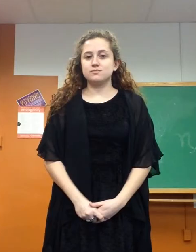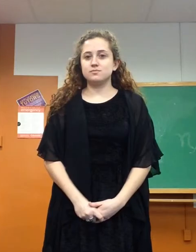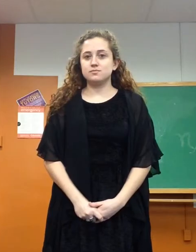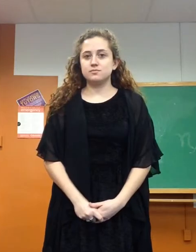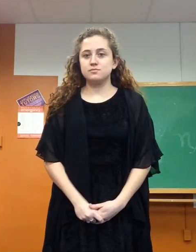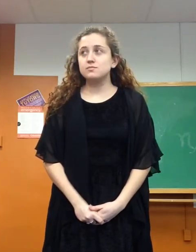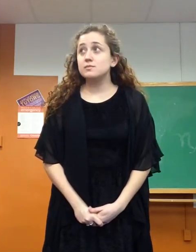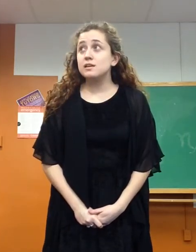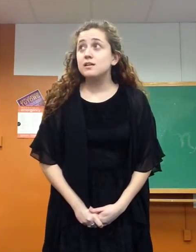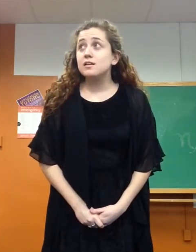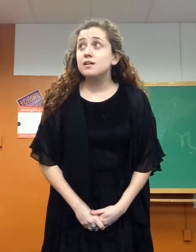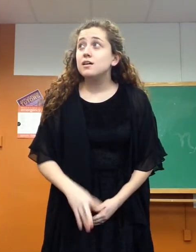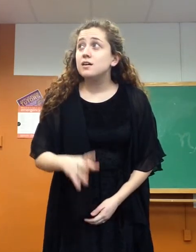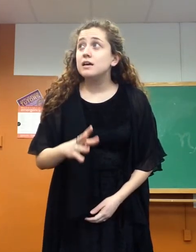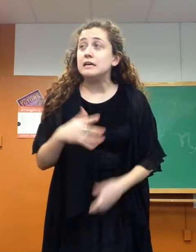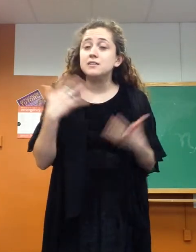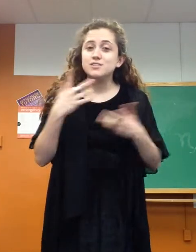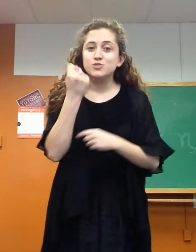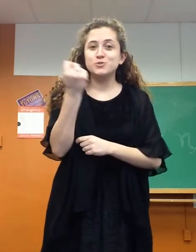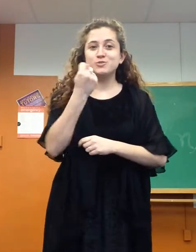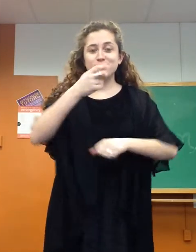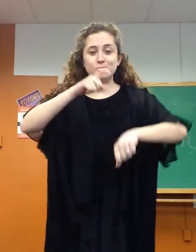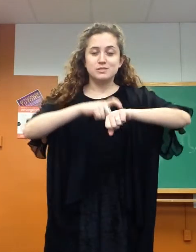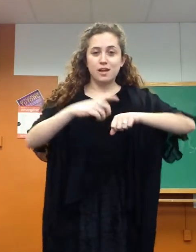And on Tuesday, so it's time for the history of the world to begin.